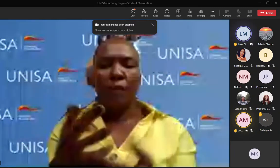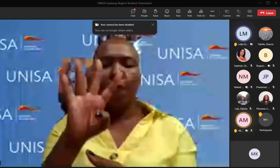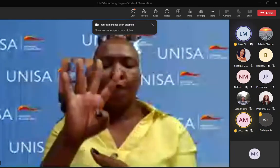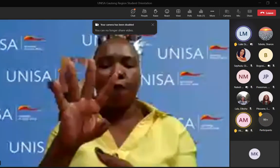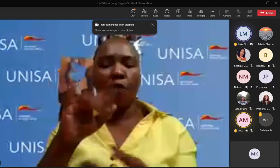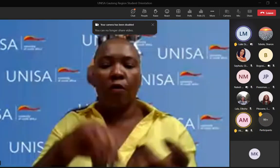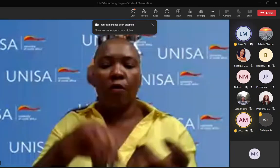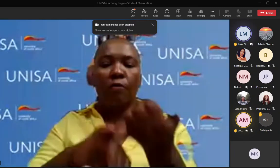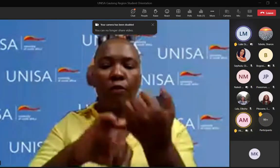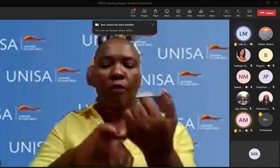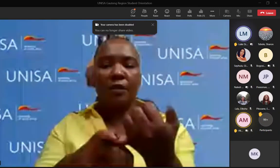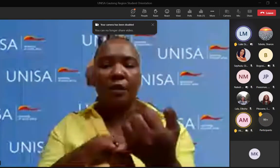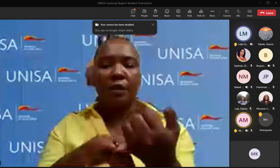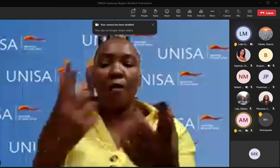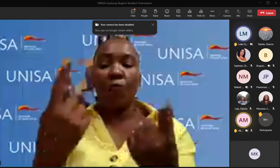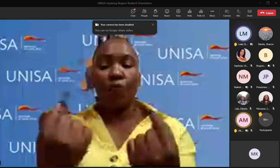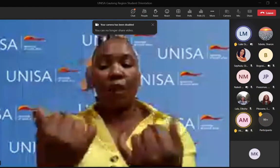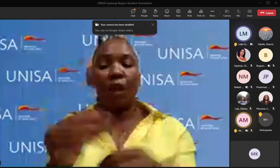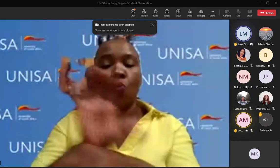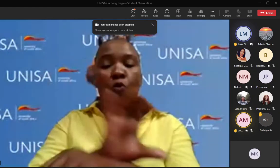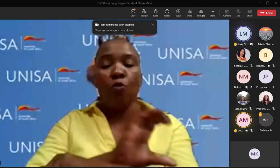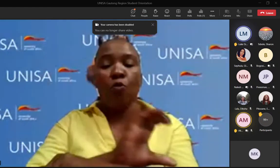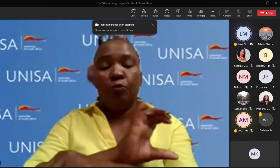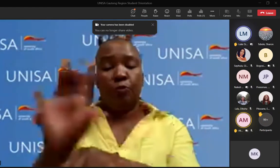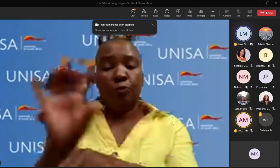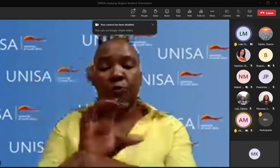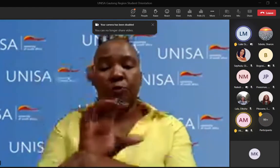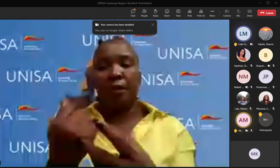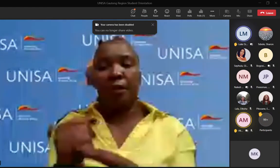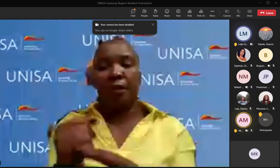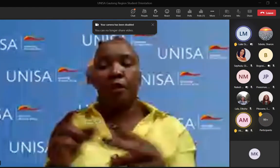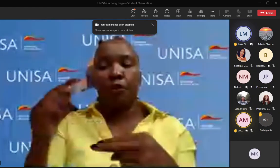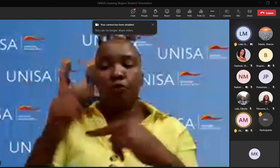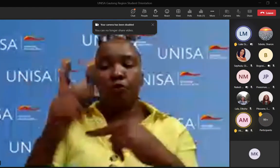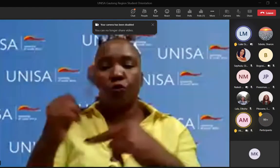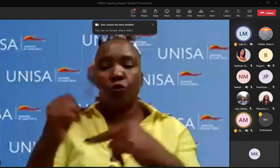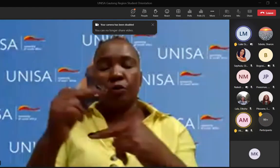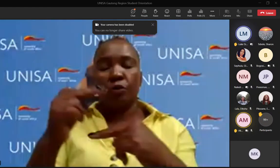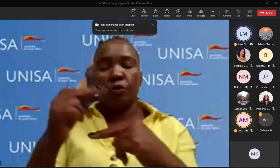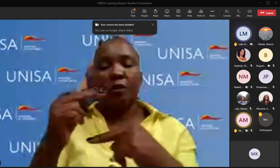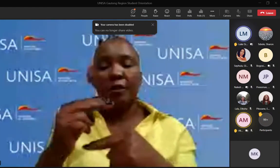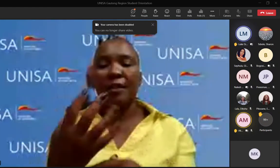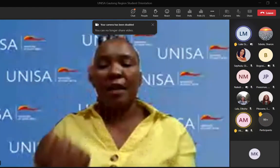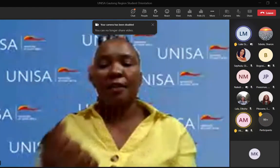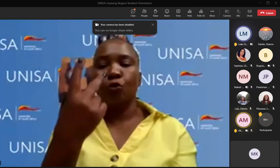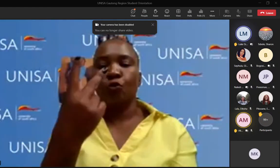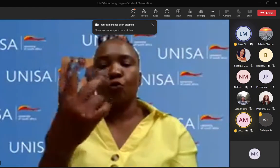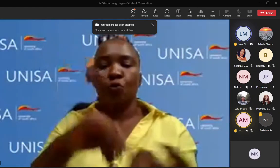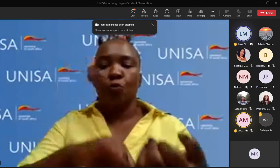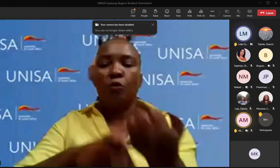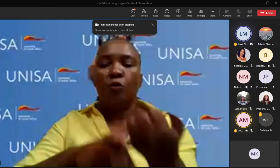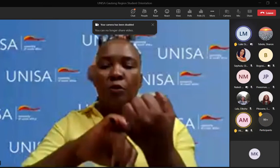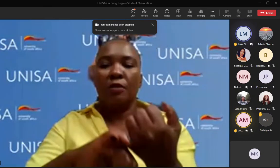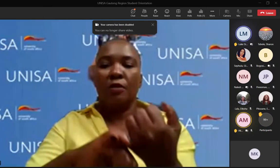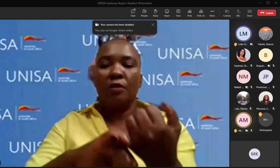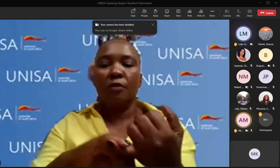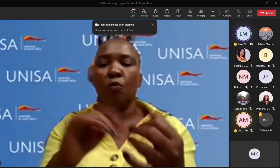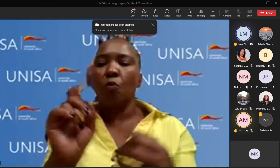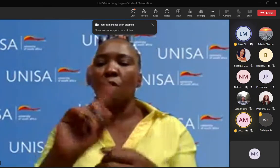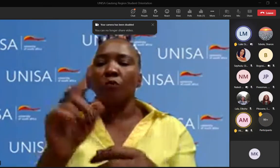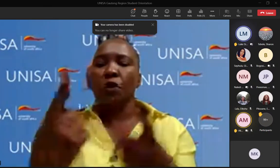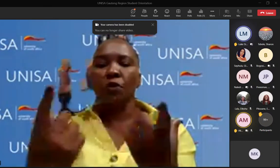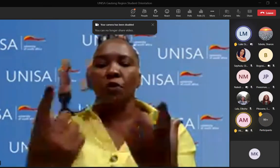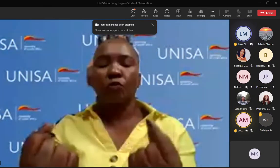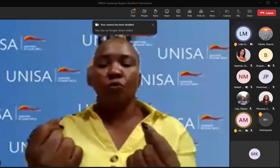doing uh computer networks as for short courses and it only has two modules so I wanted to know what must I do since